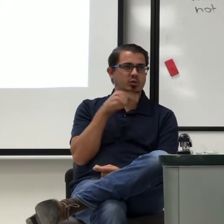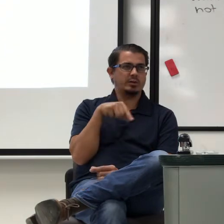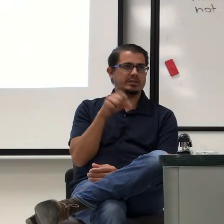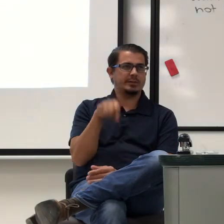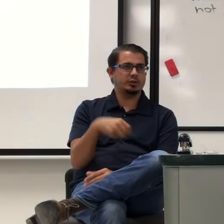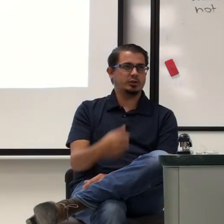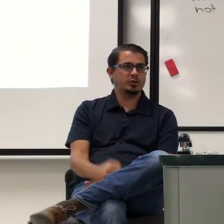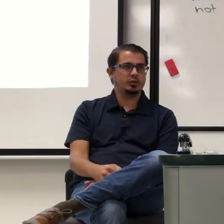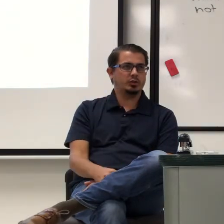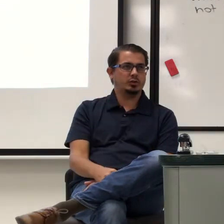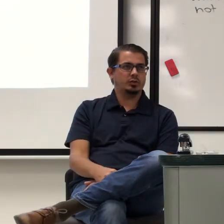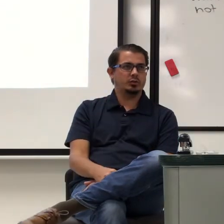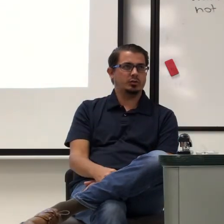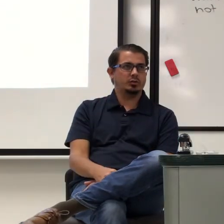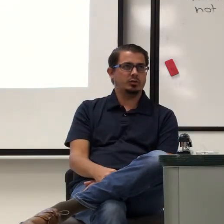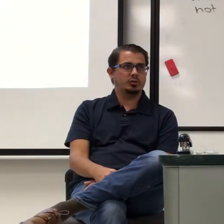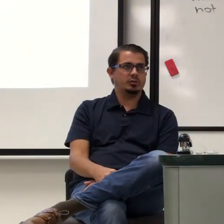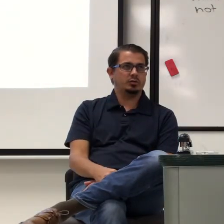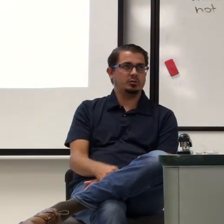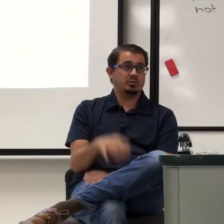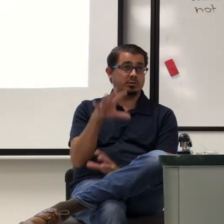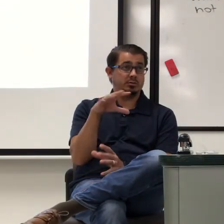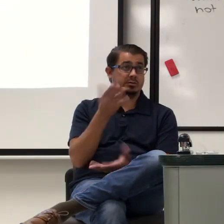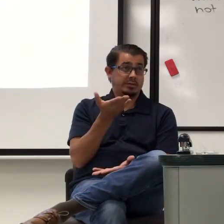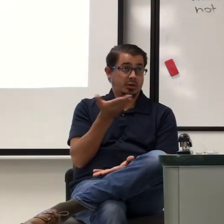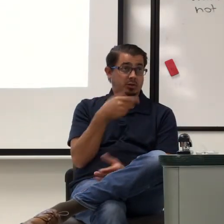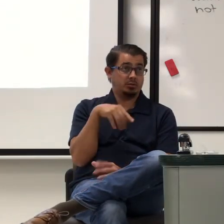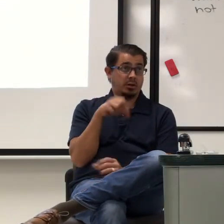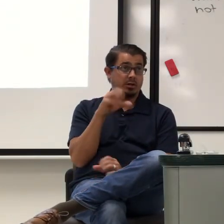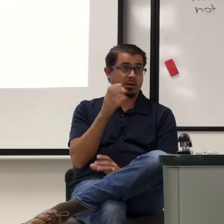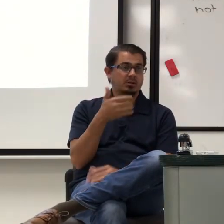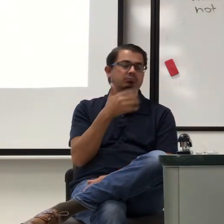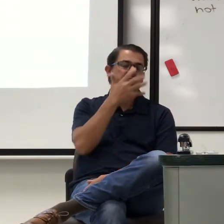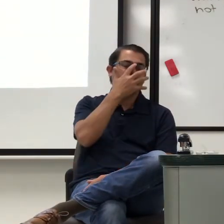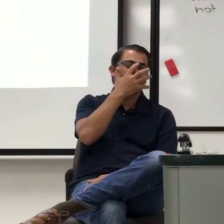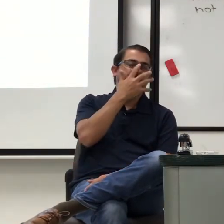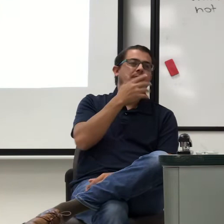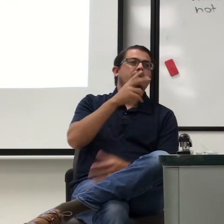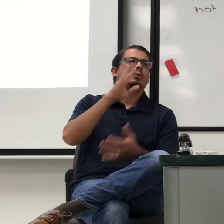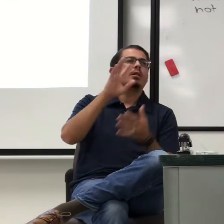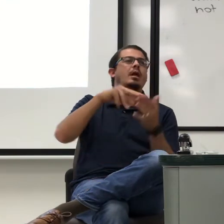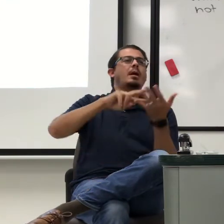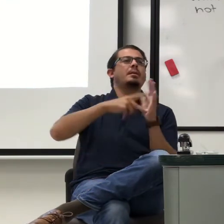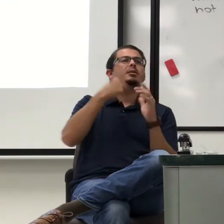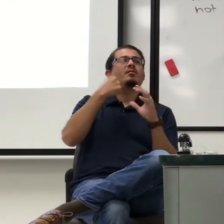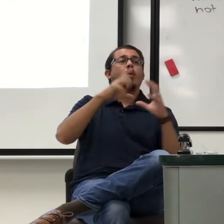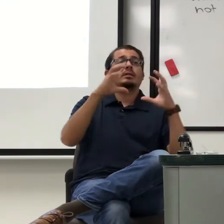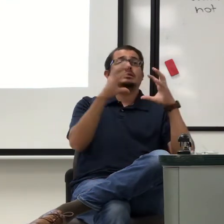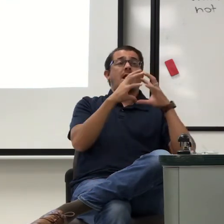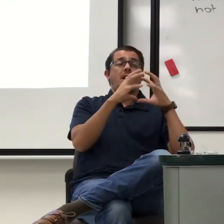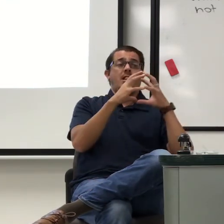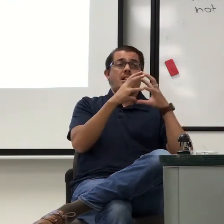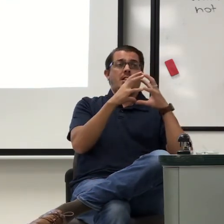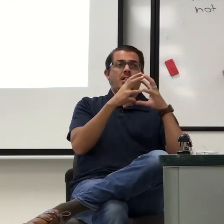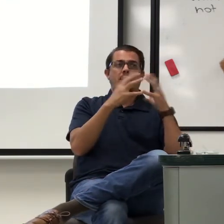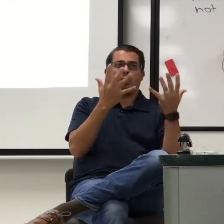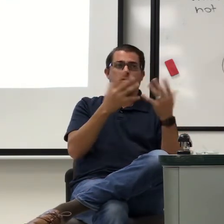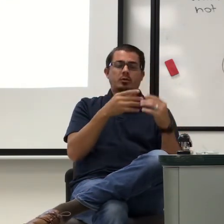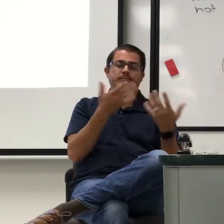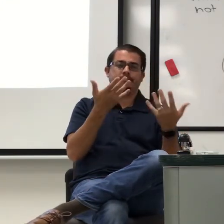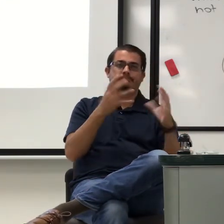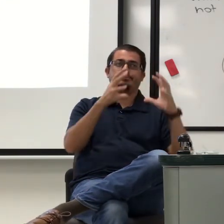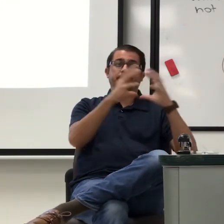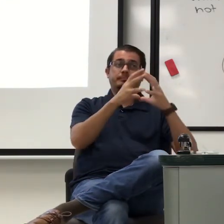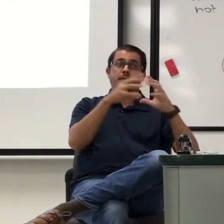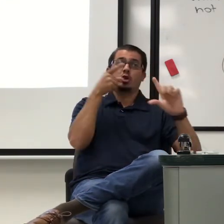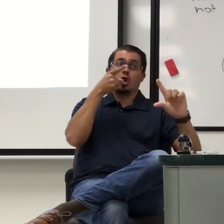Well, what that really means for the cell is, here's the target cell, there's